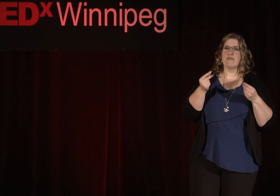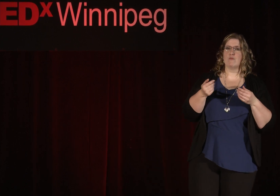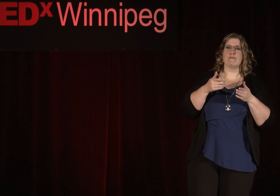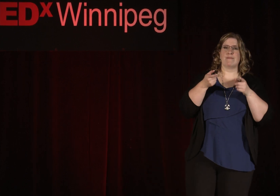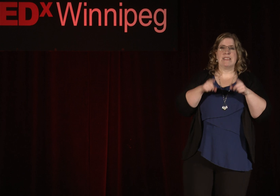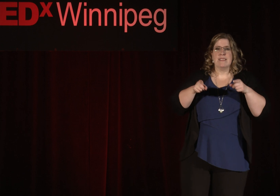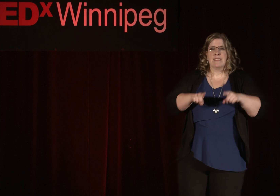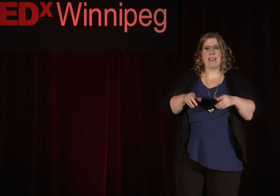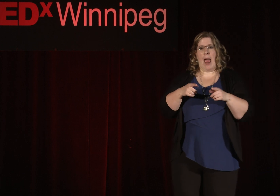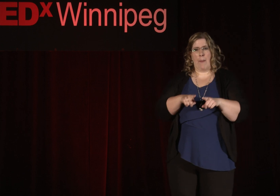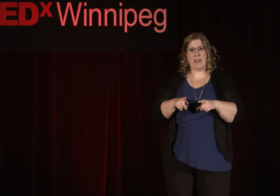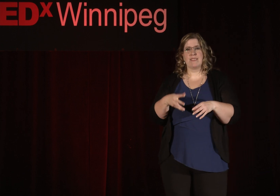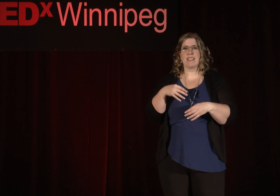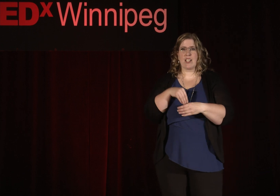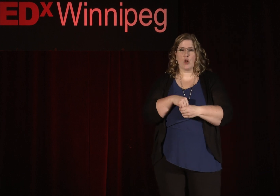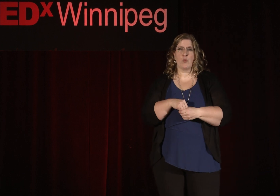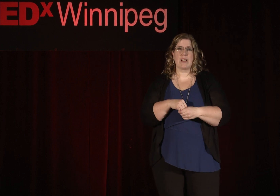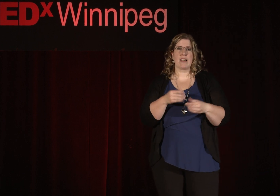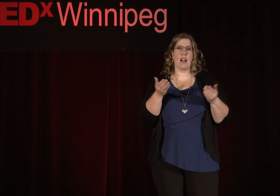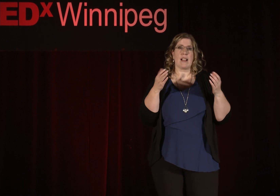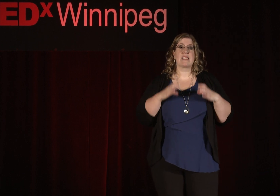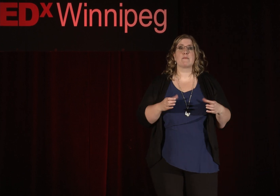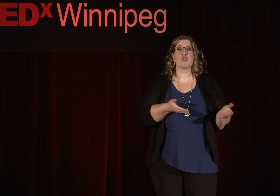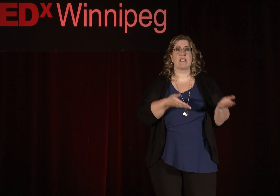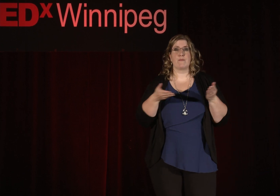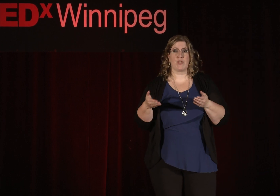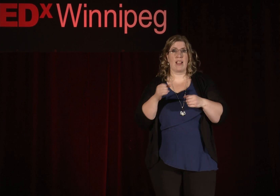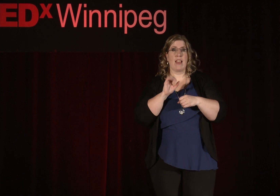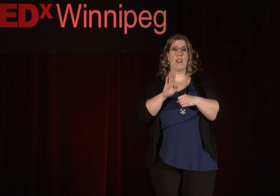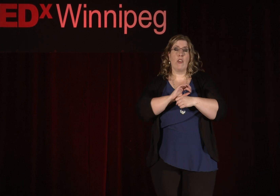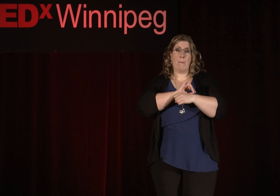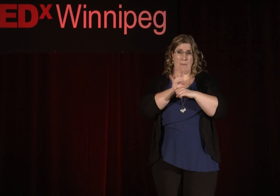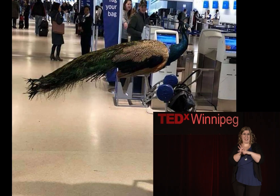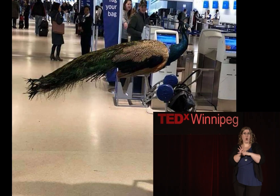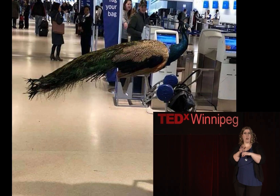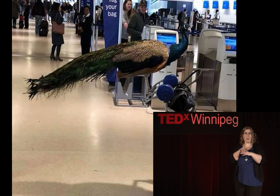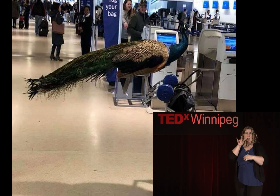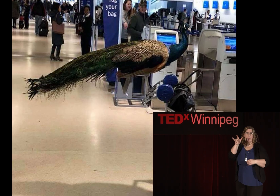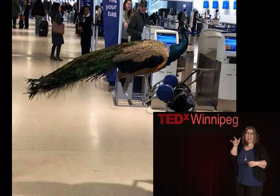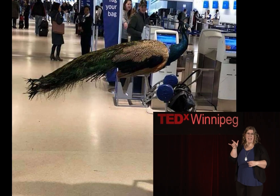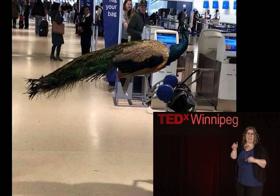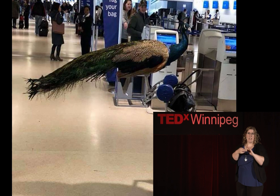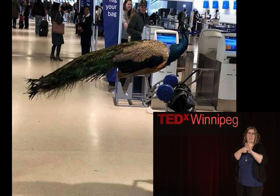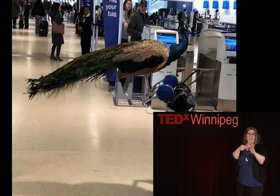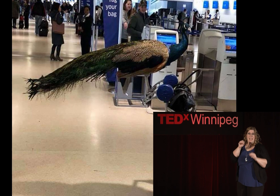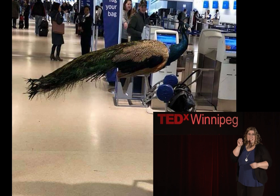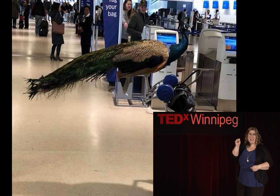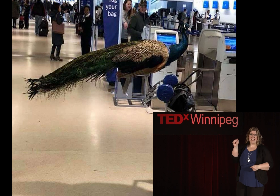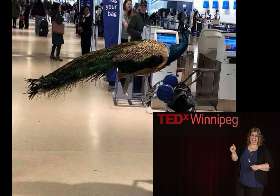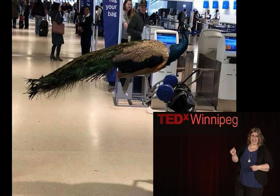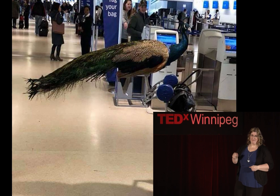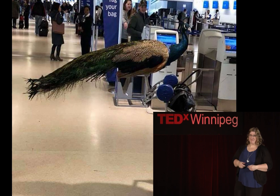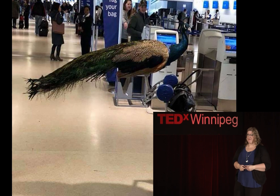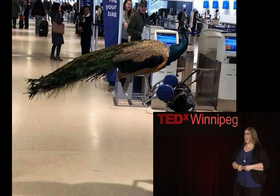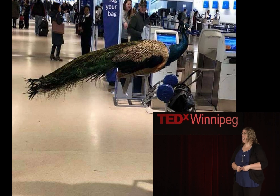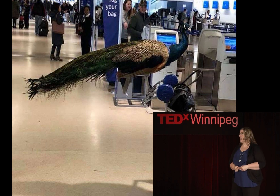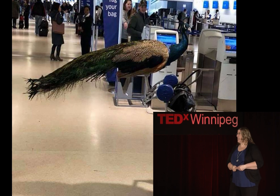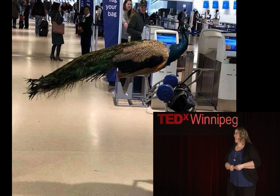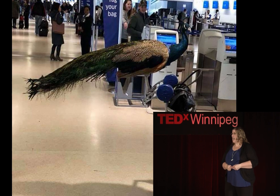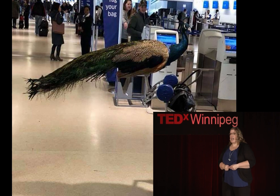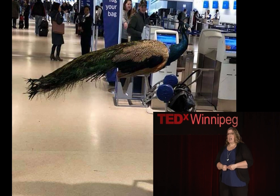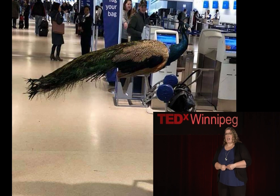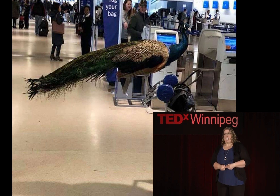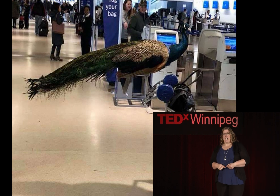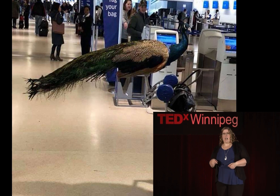After several incidents, including a customer attempting to bring a peacock onto a plane as an emotional support